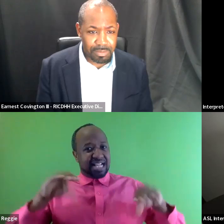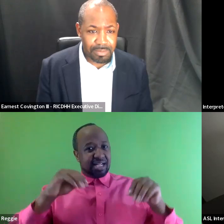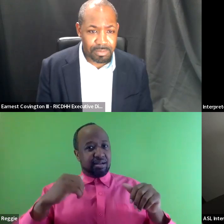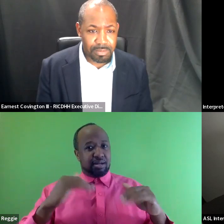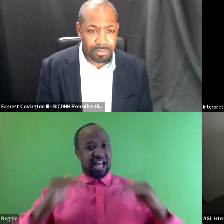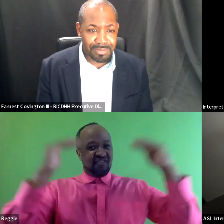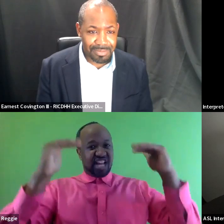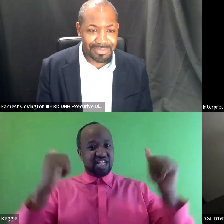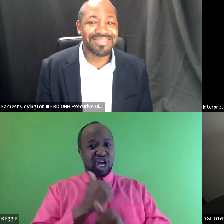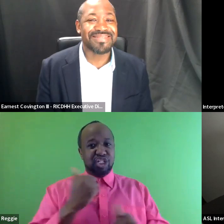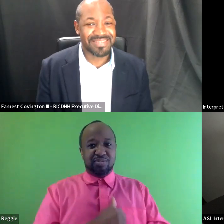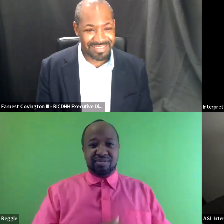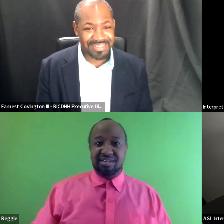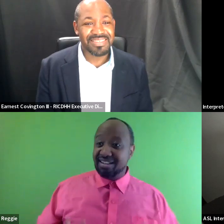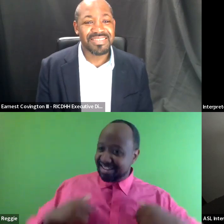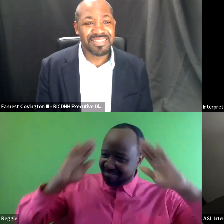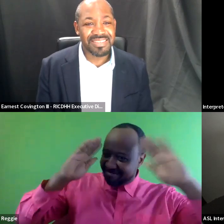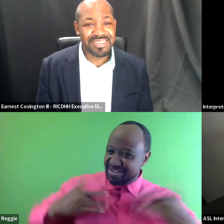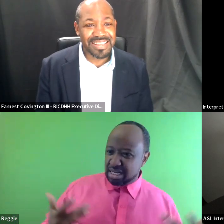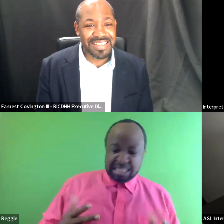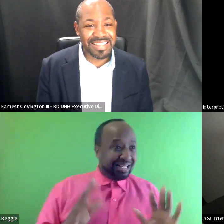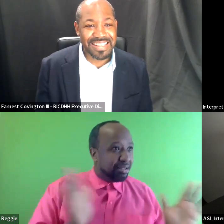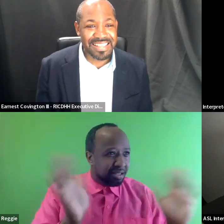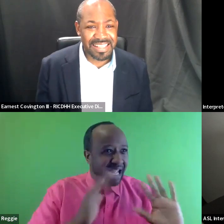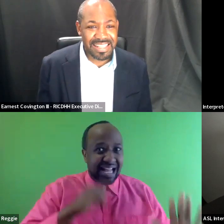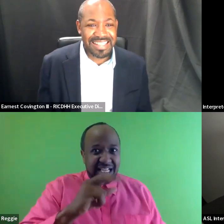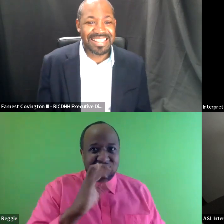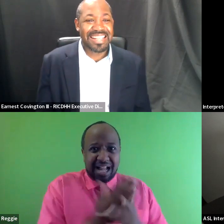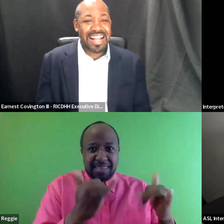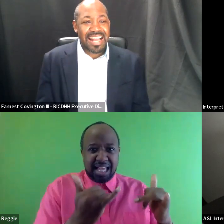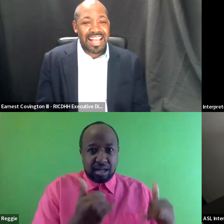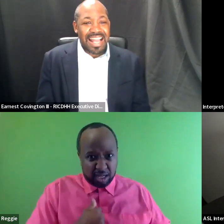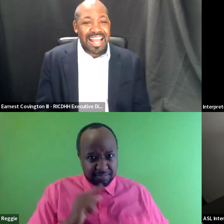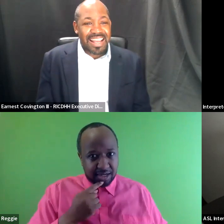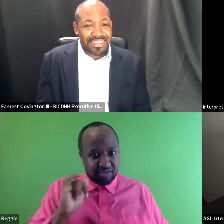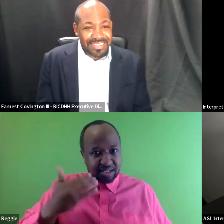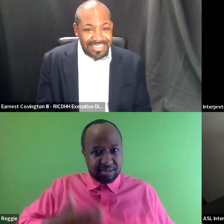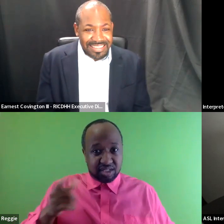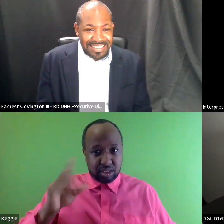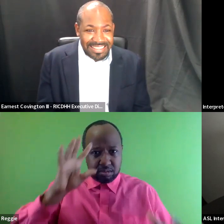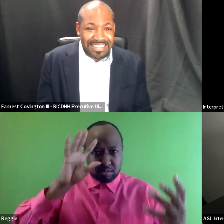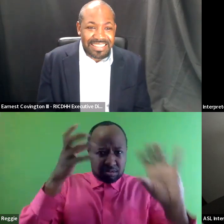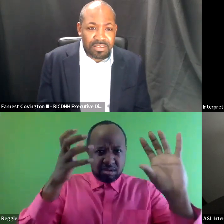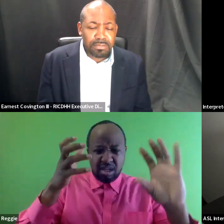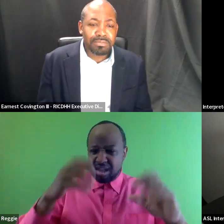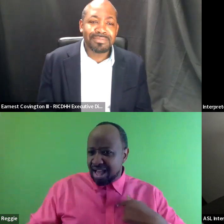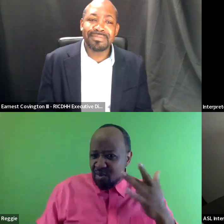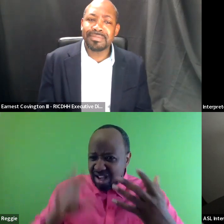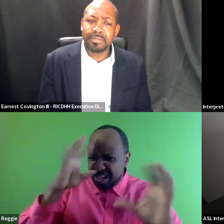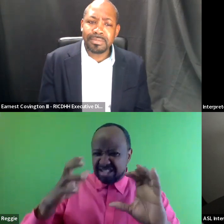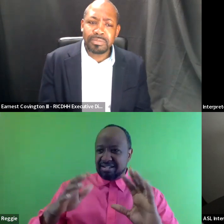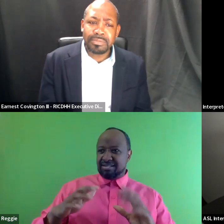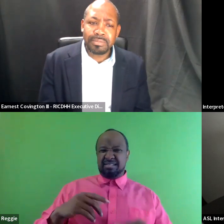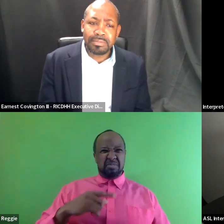to Reggie Best. You know, it's advanced algebra. And I'm like, yeah, that's me, Reggie Best. I'm not